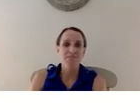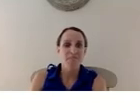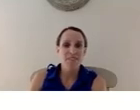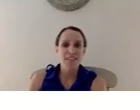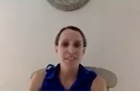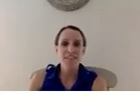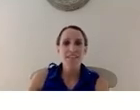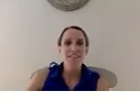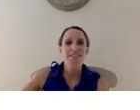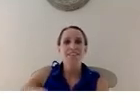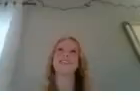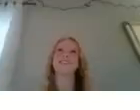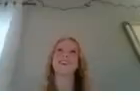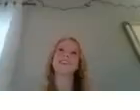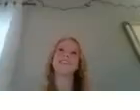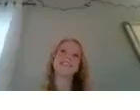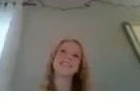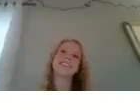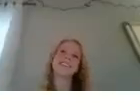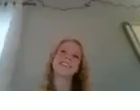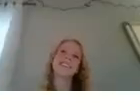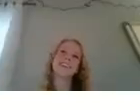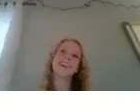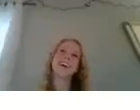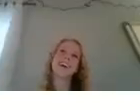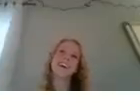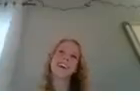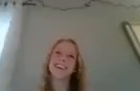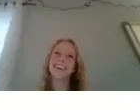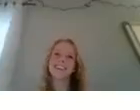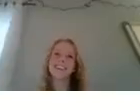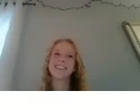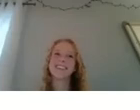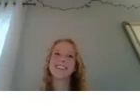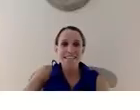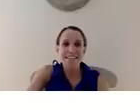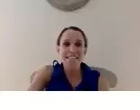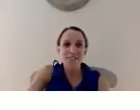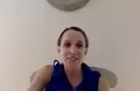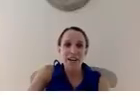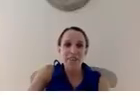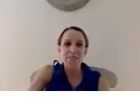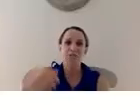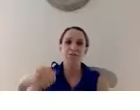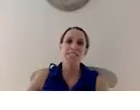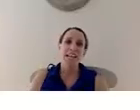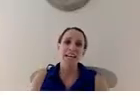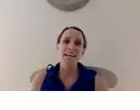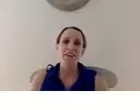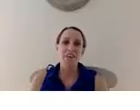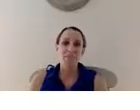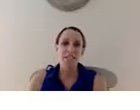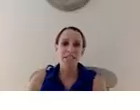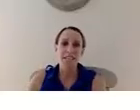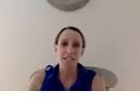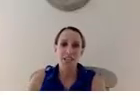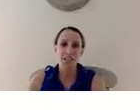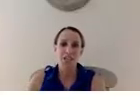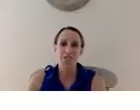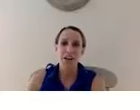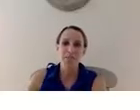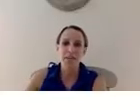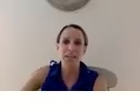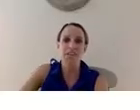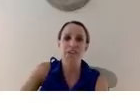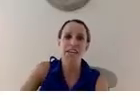thank you mr mangino you know hi this is from mr masoni great presentation